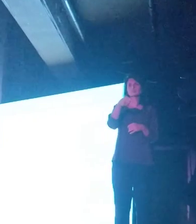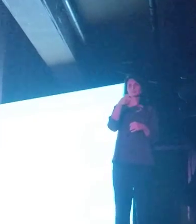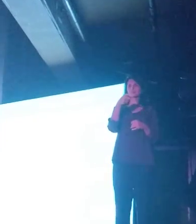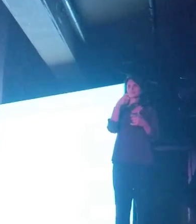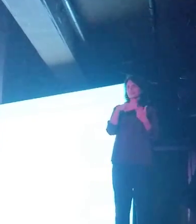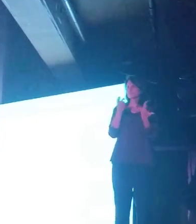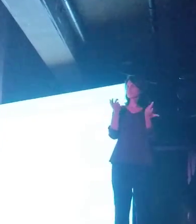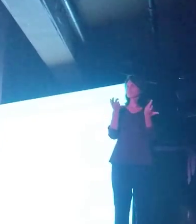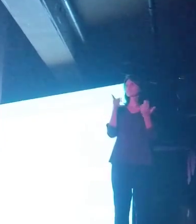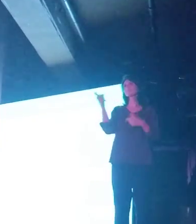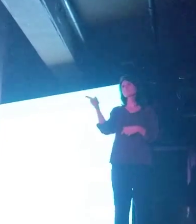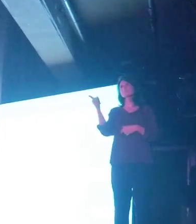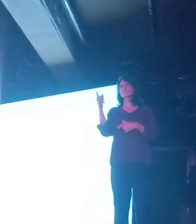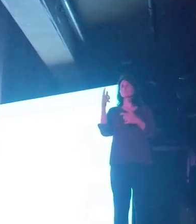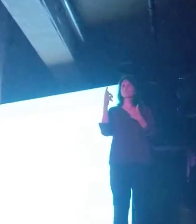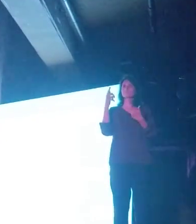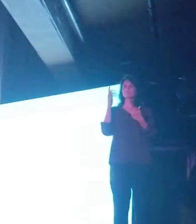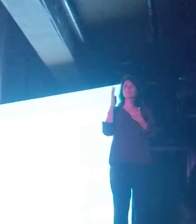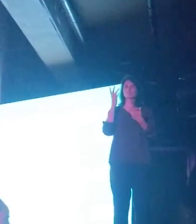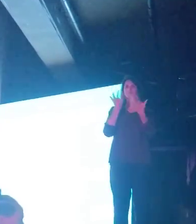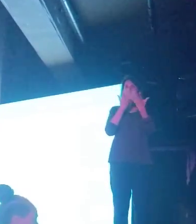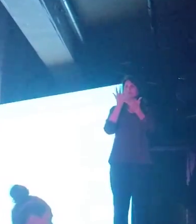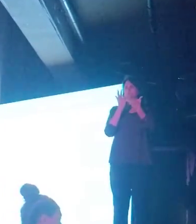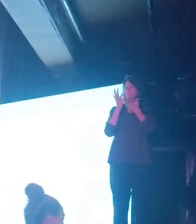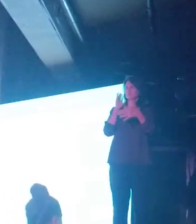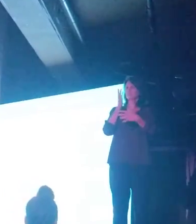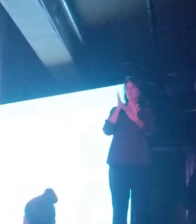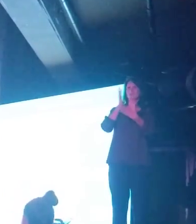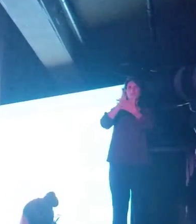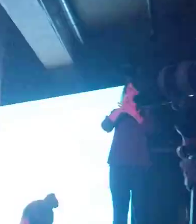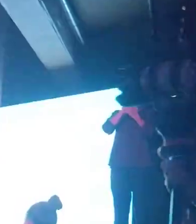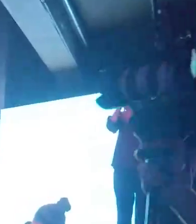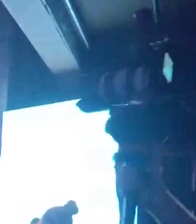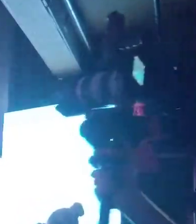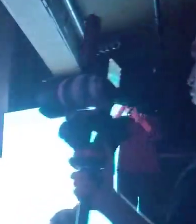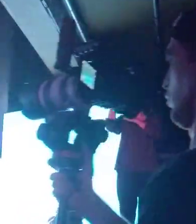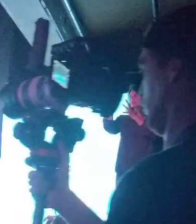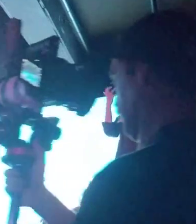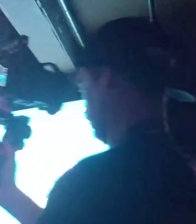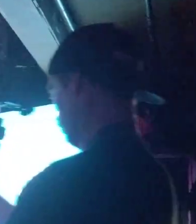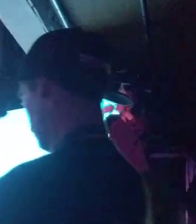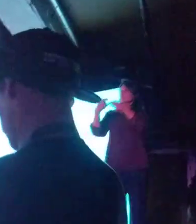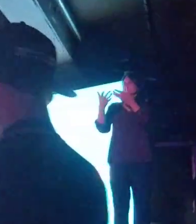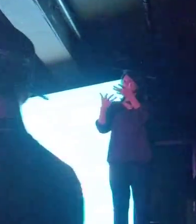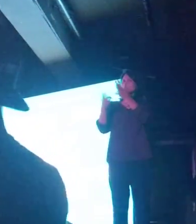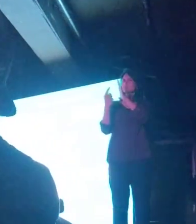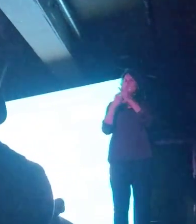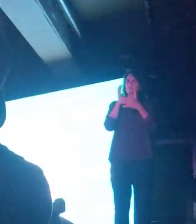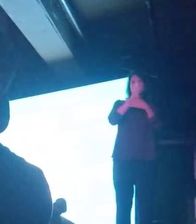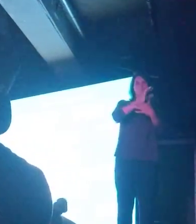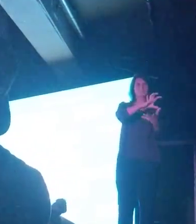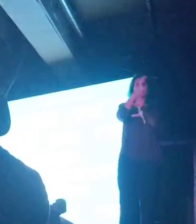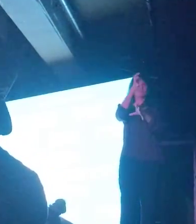disruptive, that's not fair, because disruption is sometimes really positive, and I don't think that he was